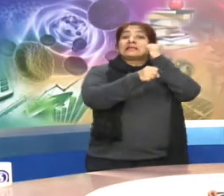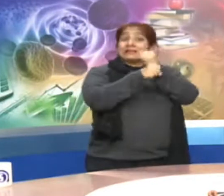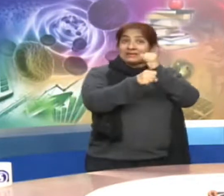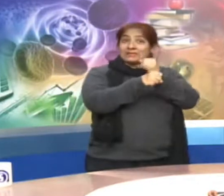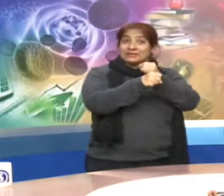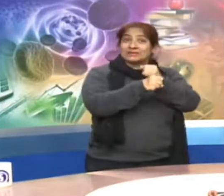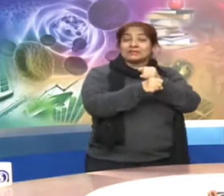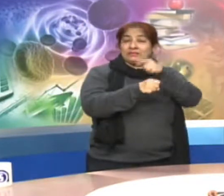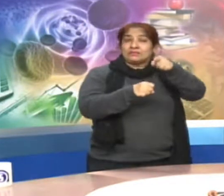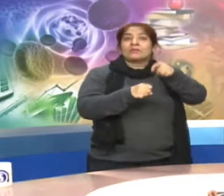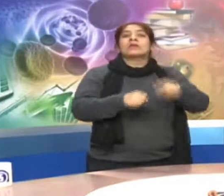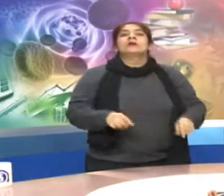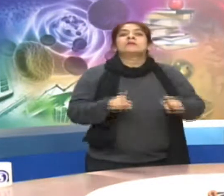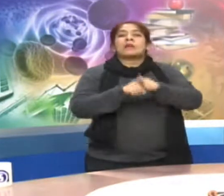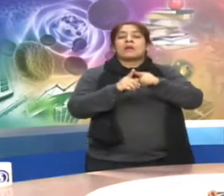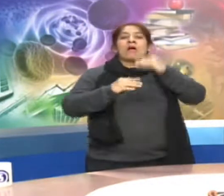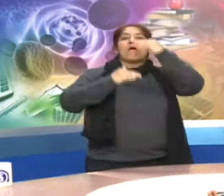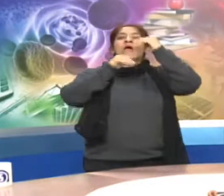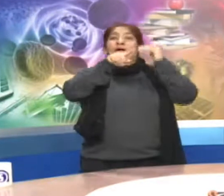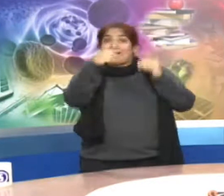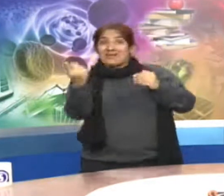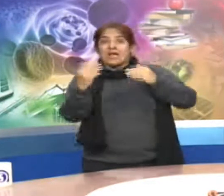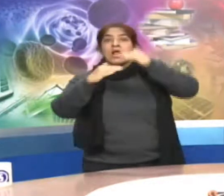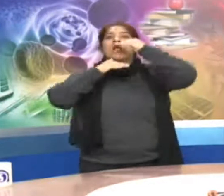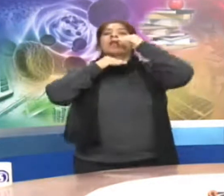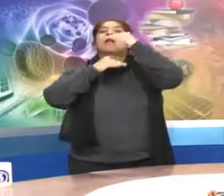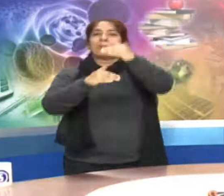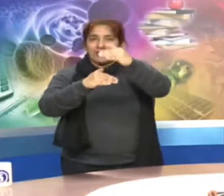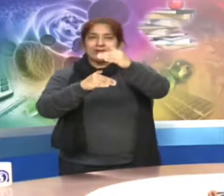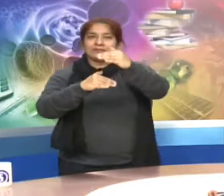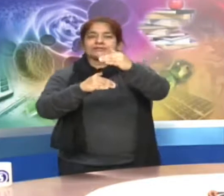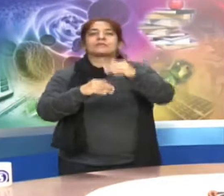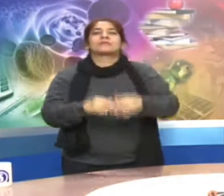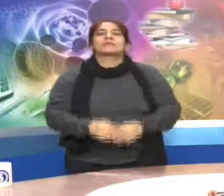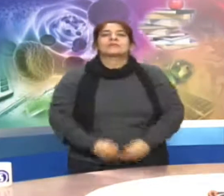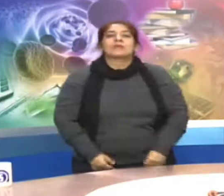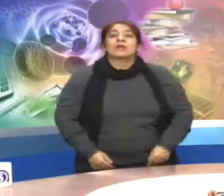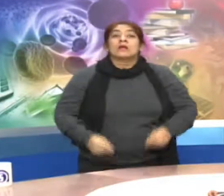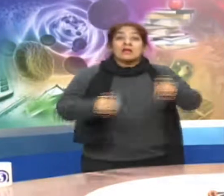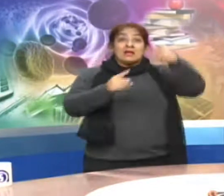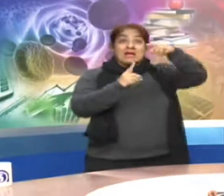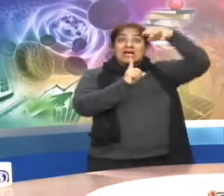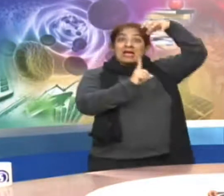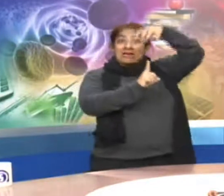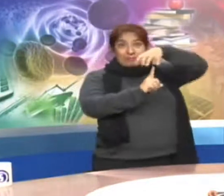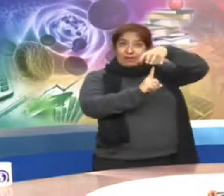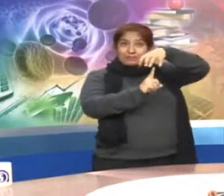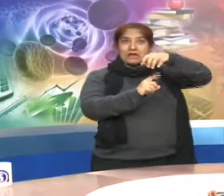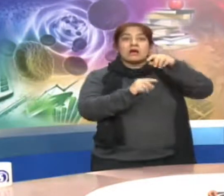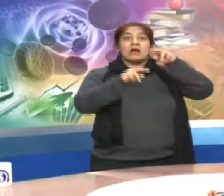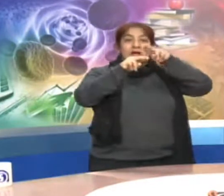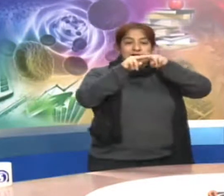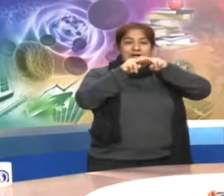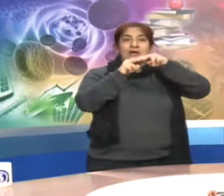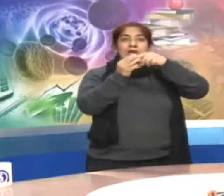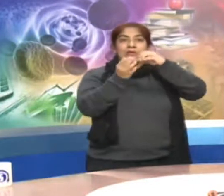So, the first is type of institutions and what is the amount. So, a